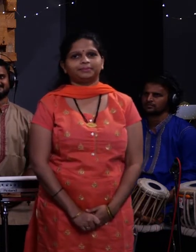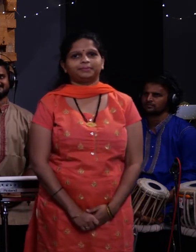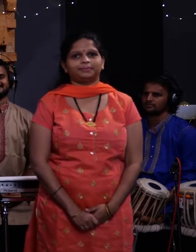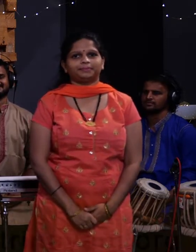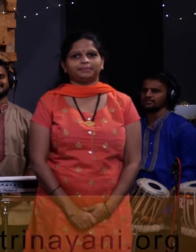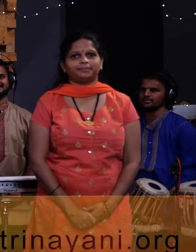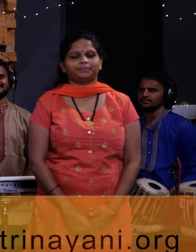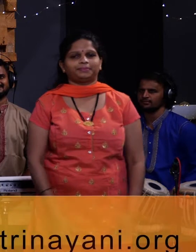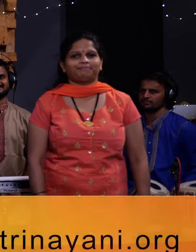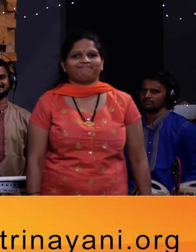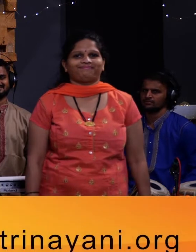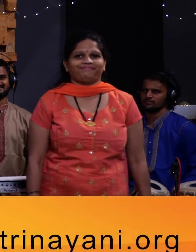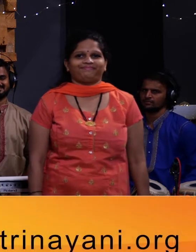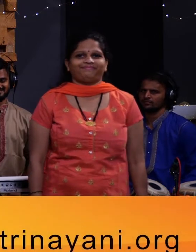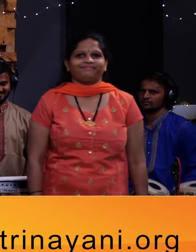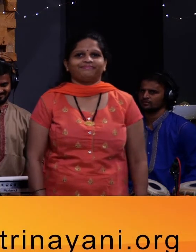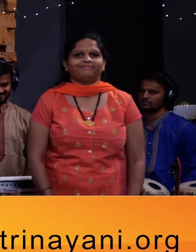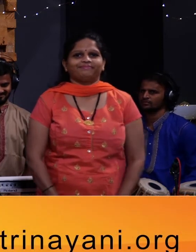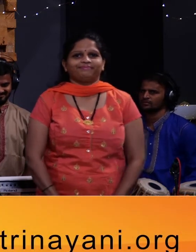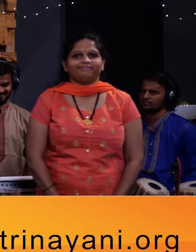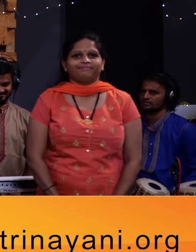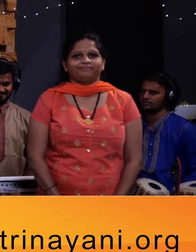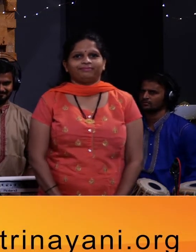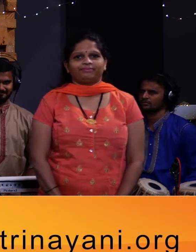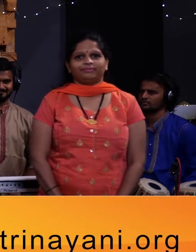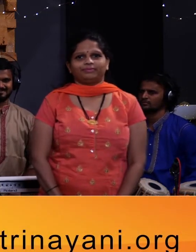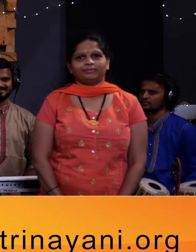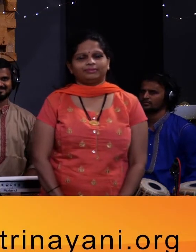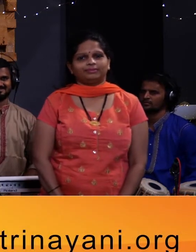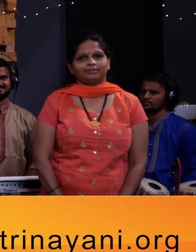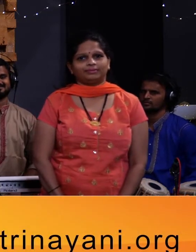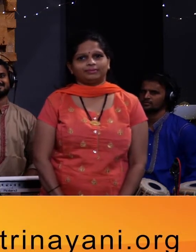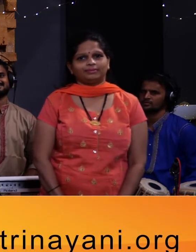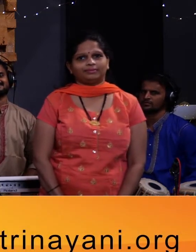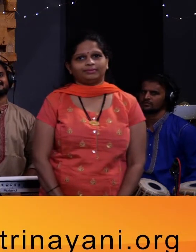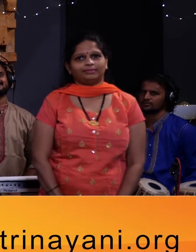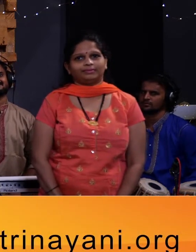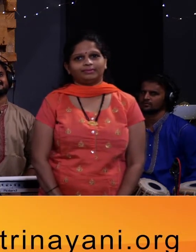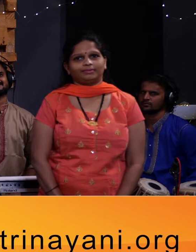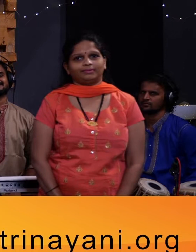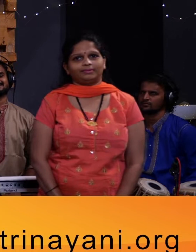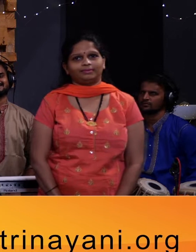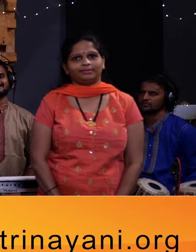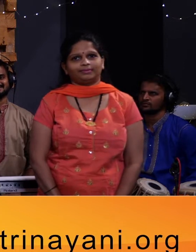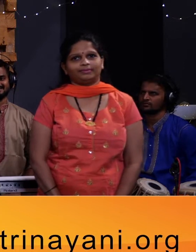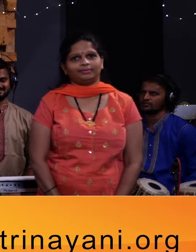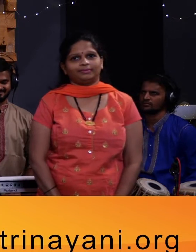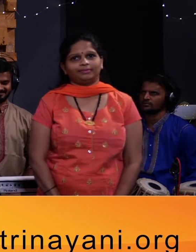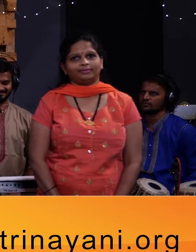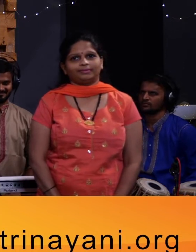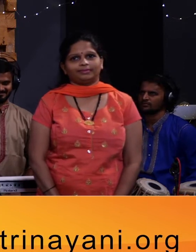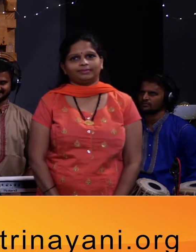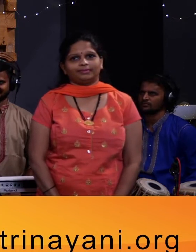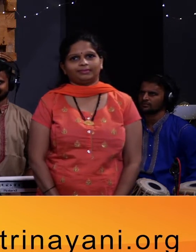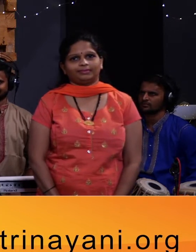band of Trinayani, launched in 2014 to showcase the strengths and the skills of our friends and musicians with disabilities, and